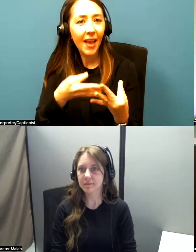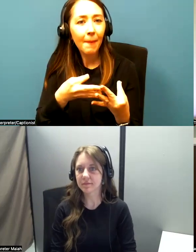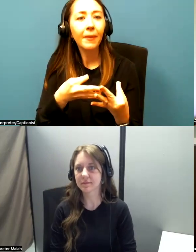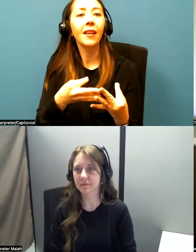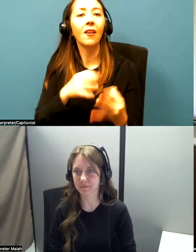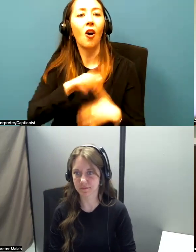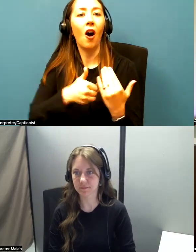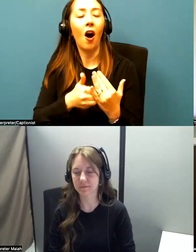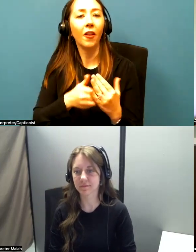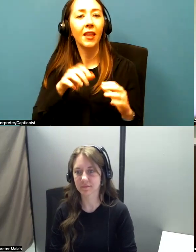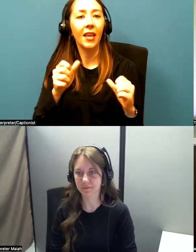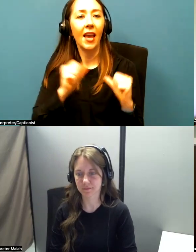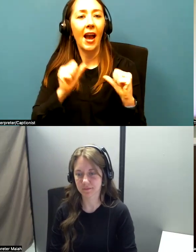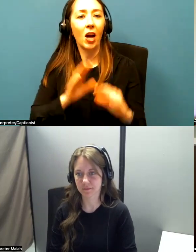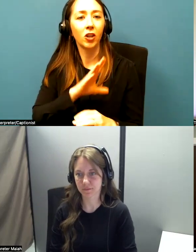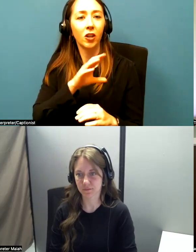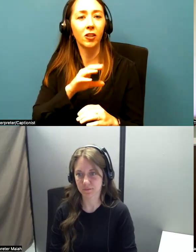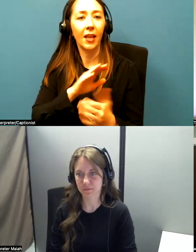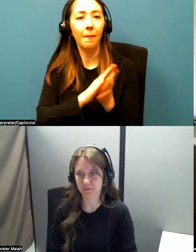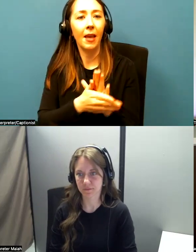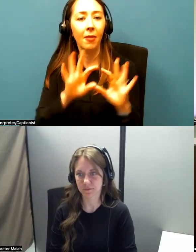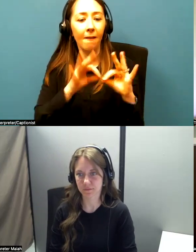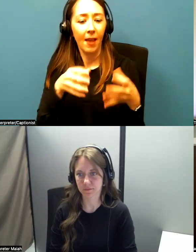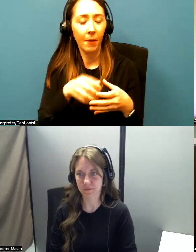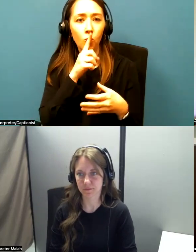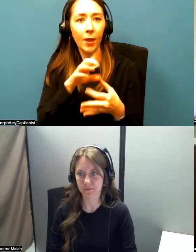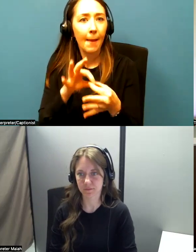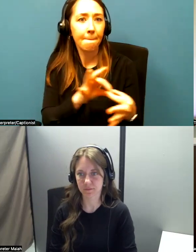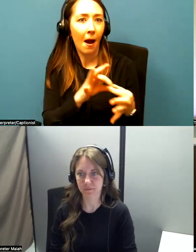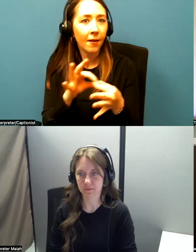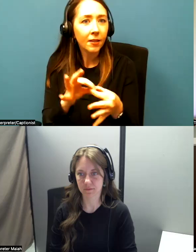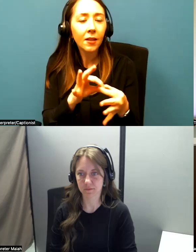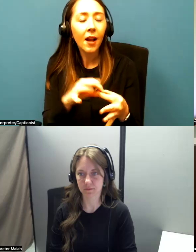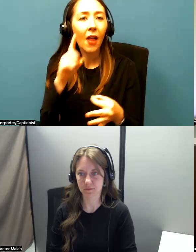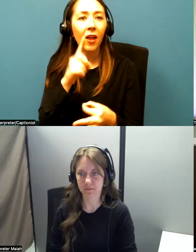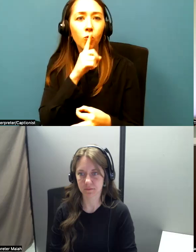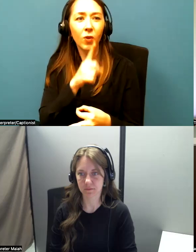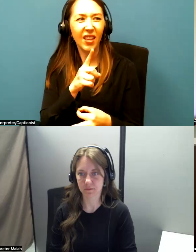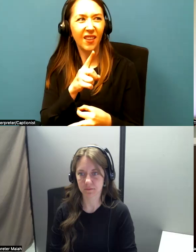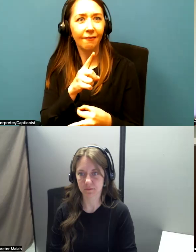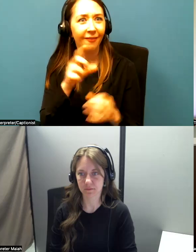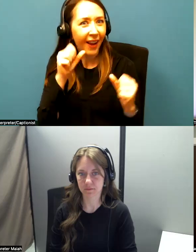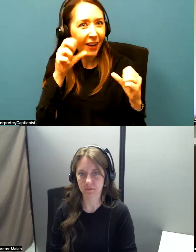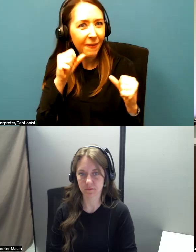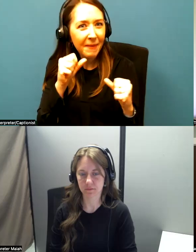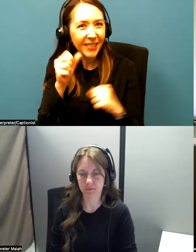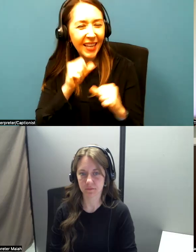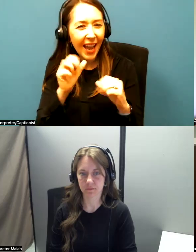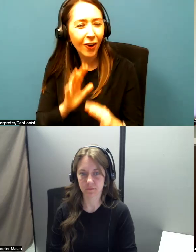actors playing the family really bonded, and I thought they were really like kind of amazing actors.